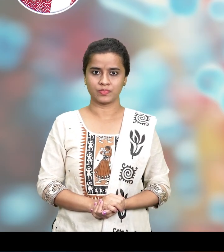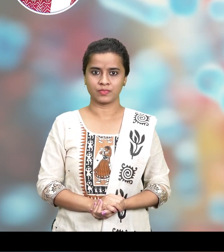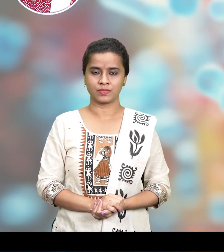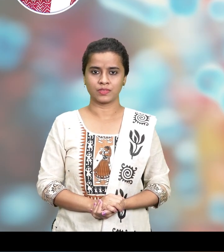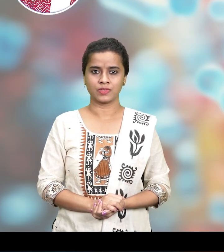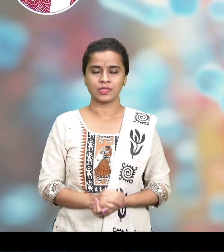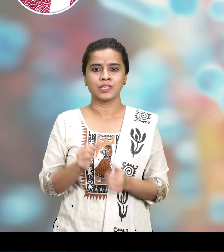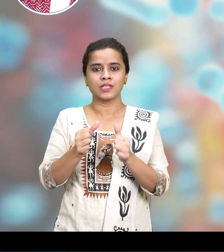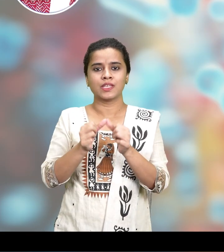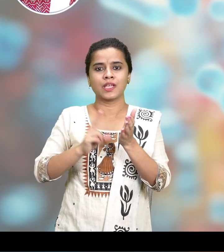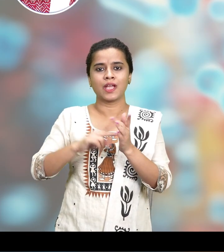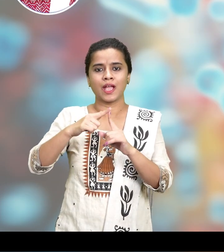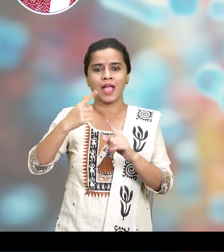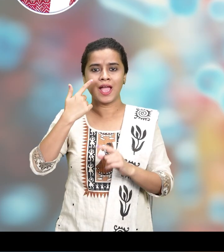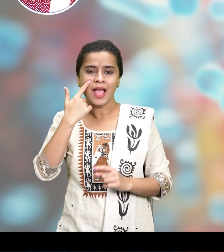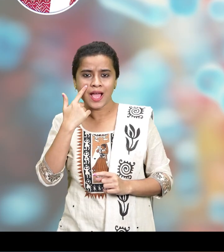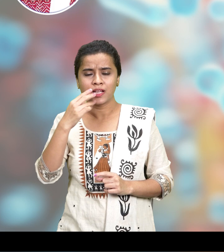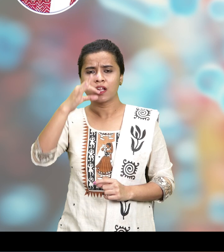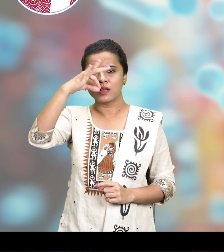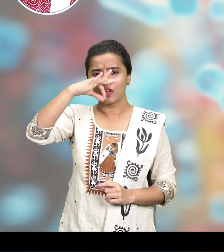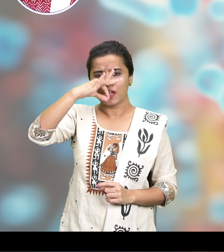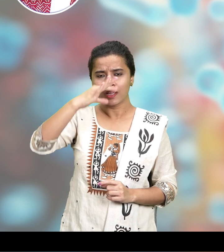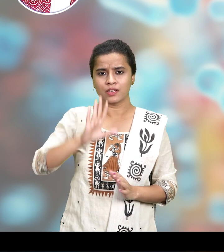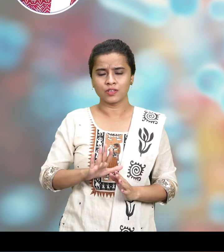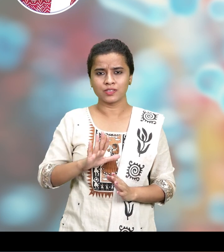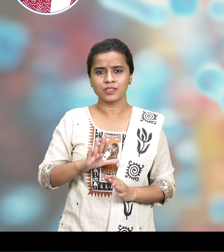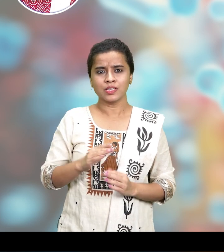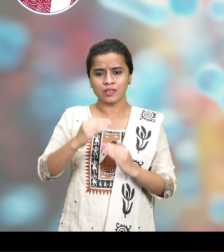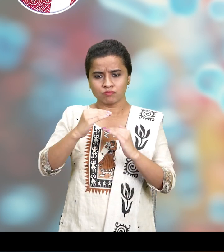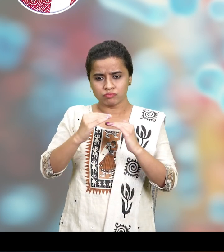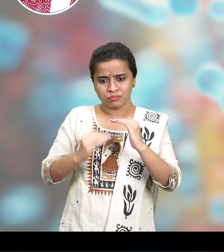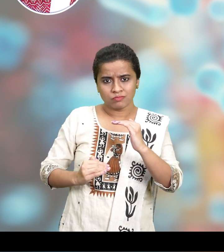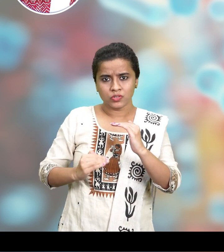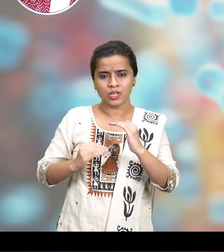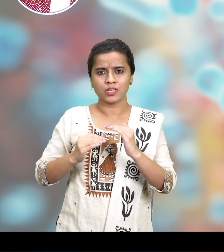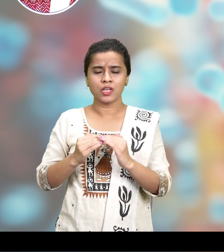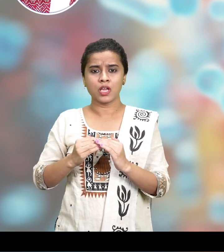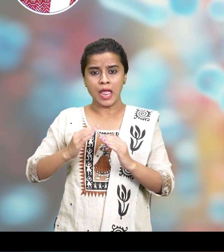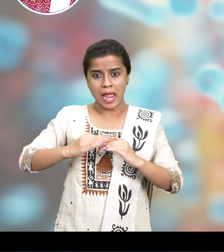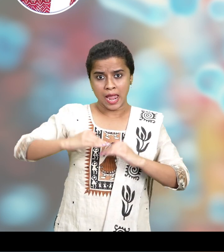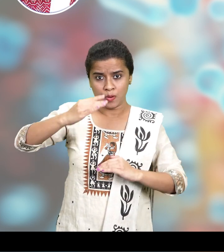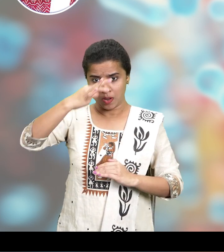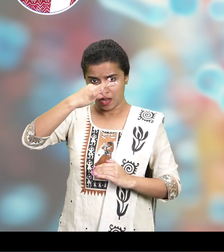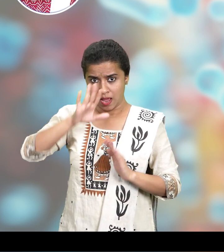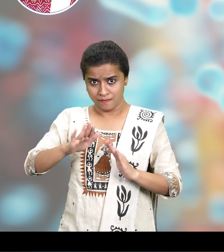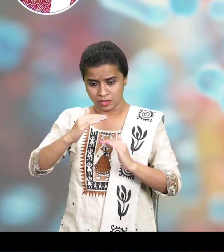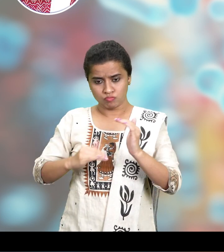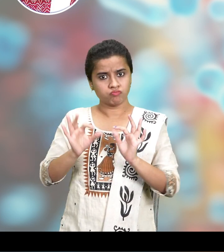taking antibiotics does not reduce the severity